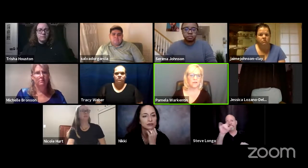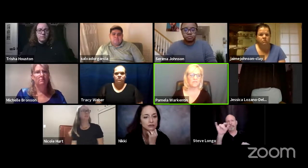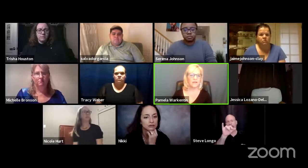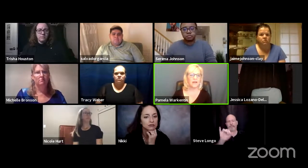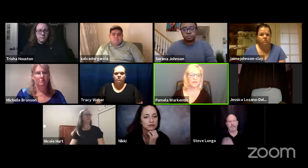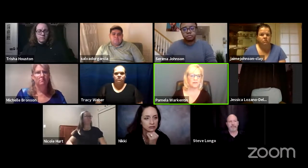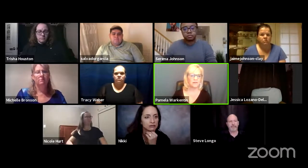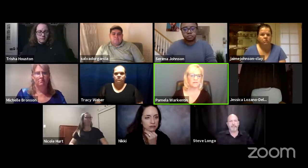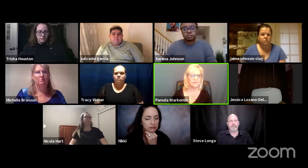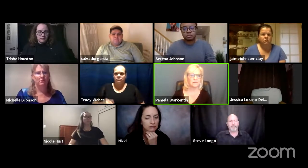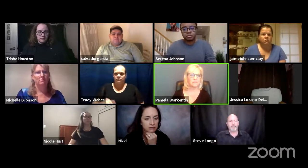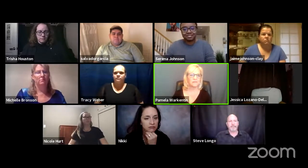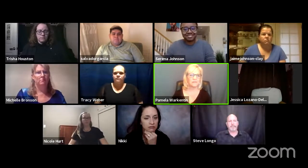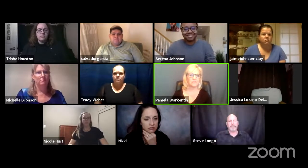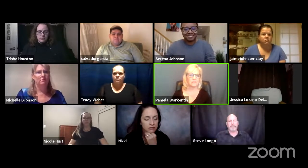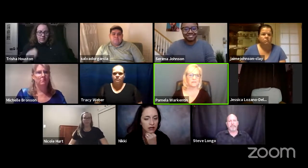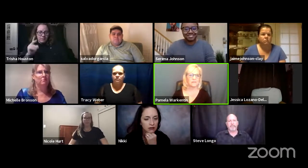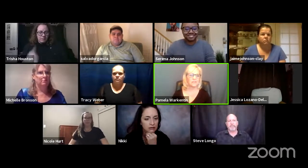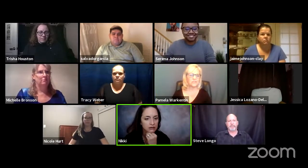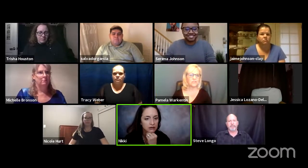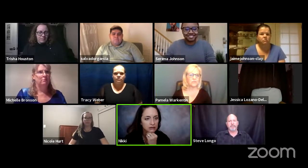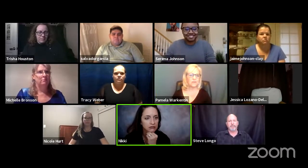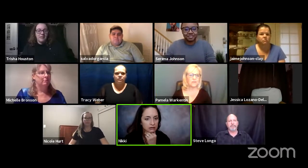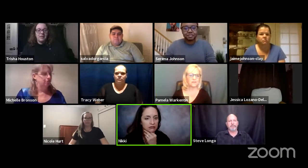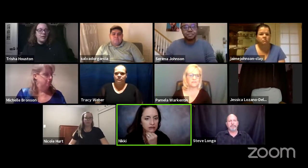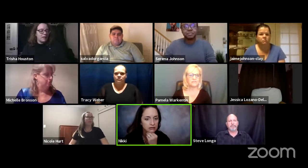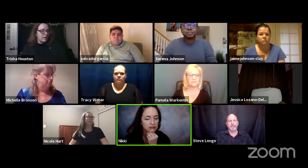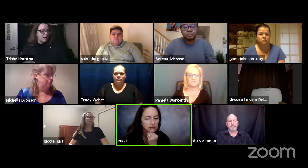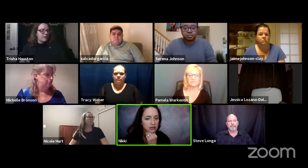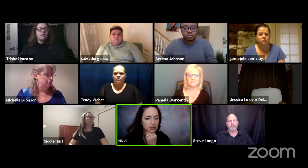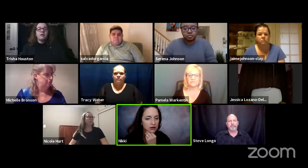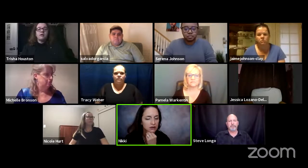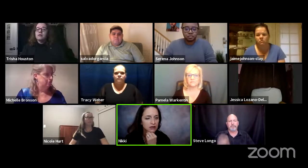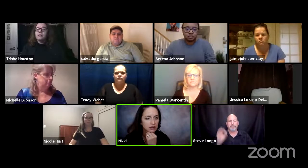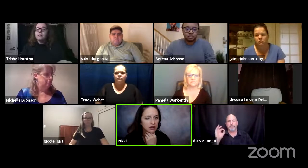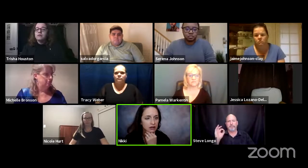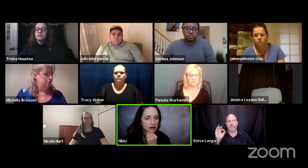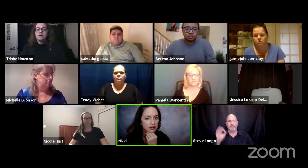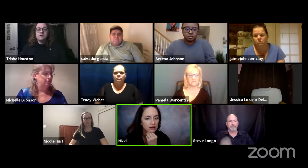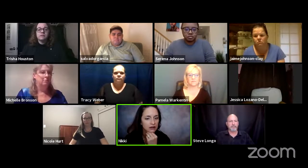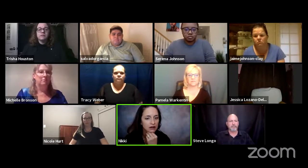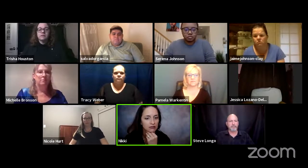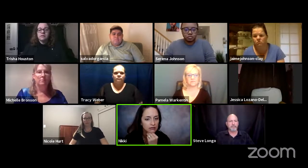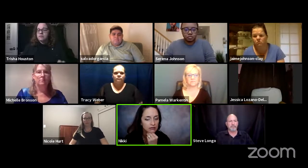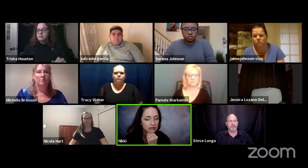on the flyer. Yeah, The link should be there. Steve Longo says, yeah, the link is there.